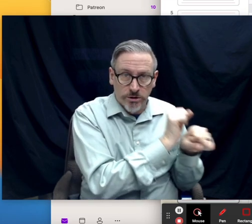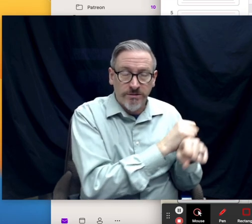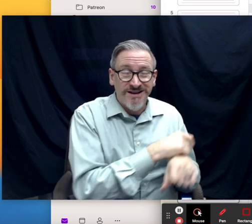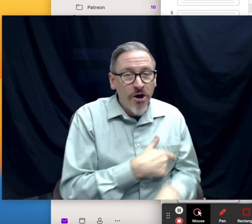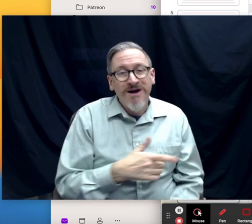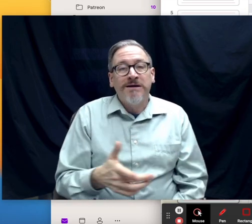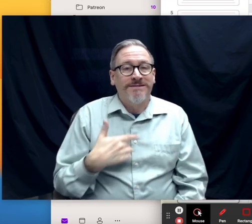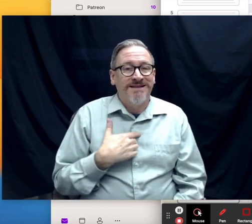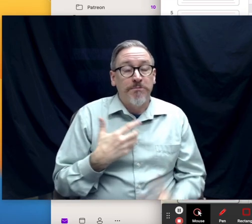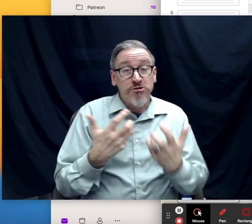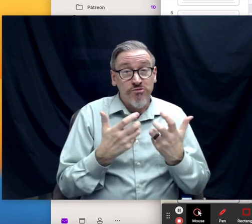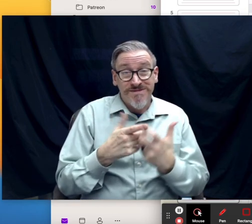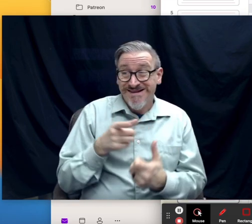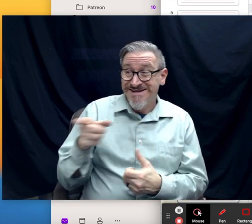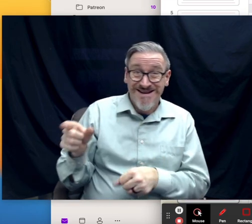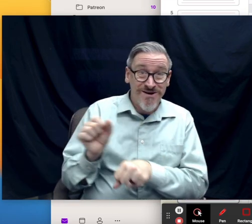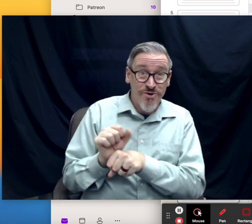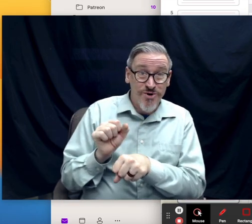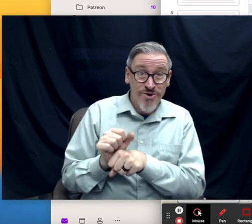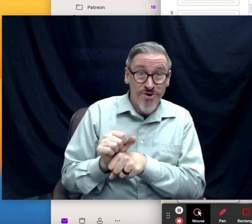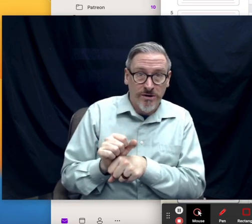work.